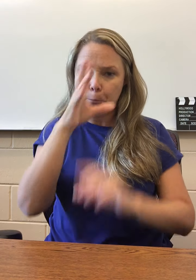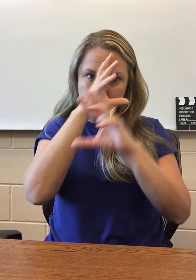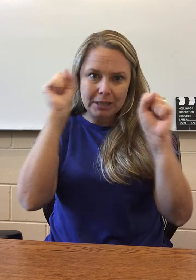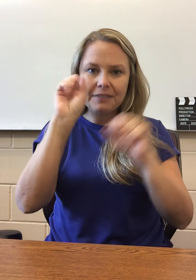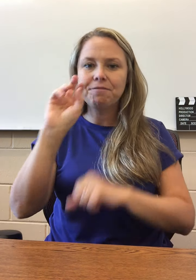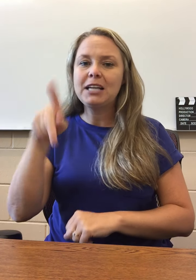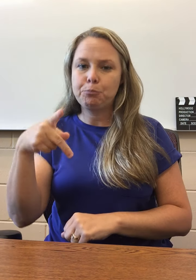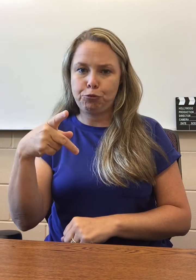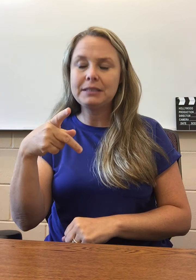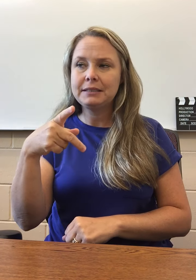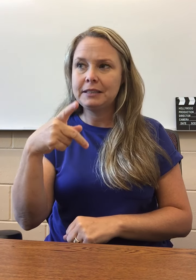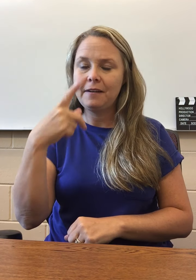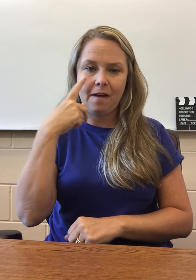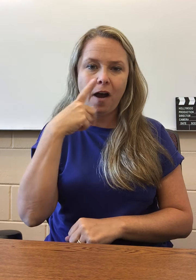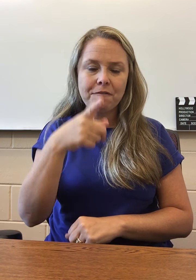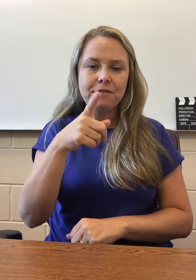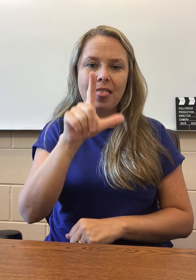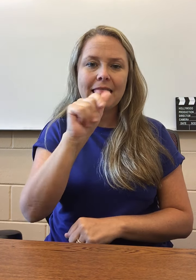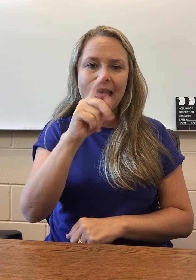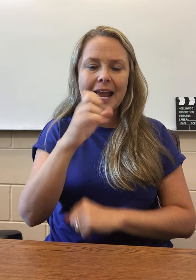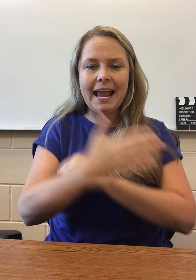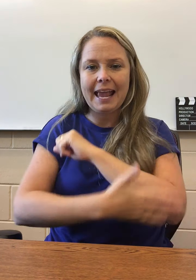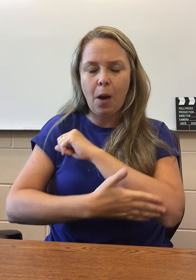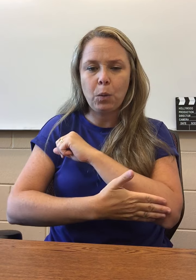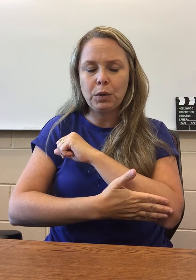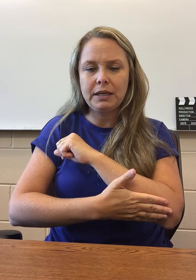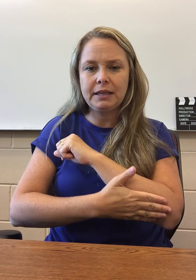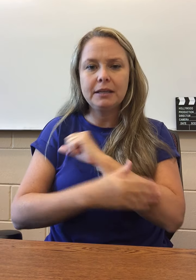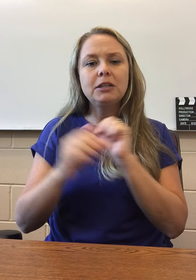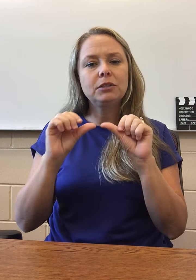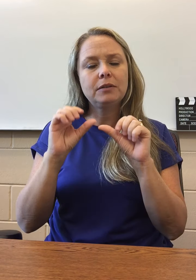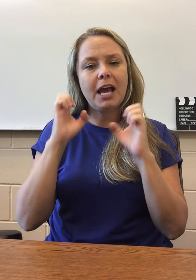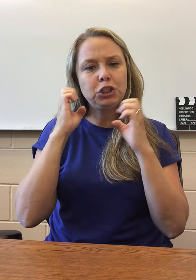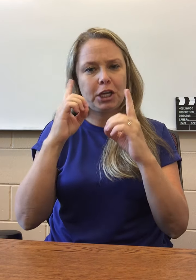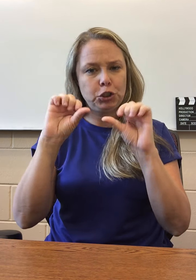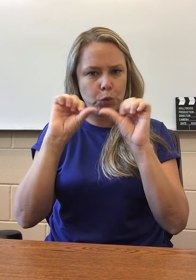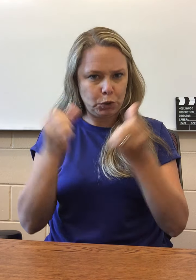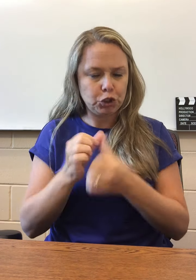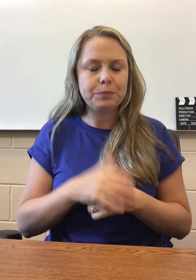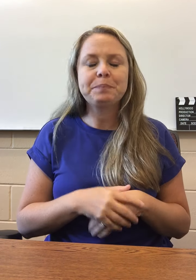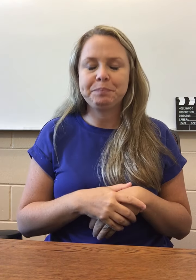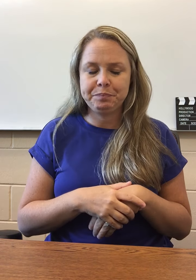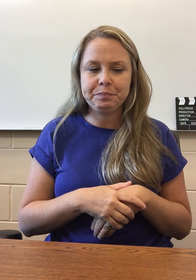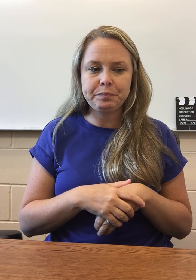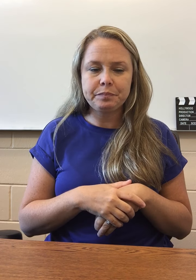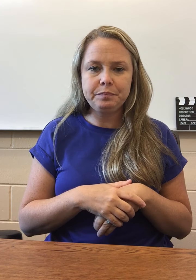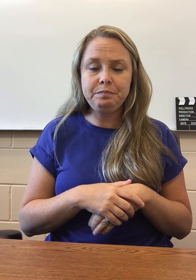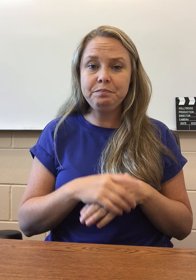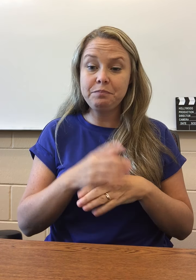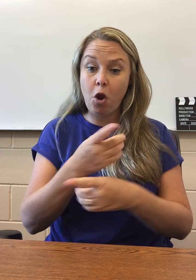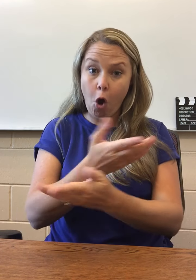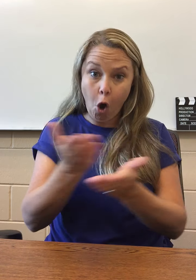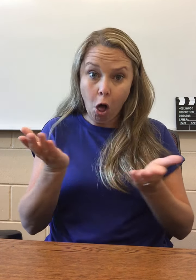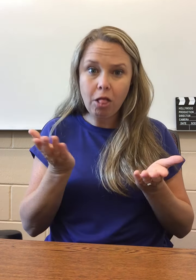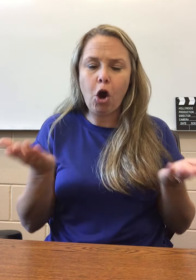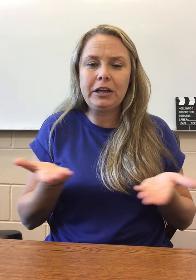respectively of the lake county education association and all of them are here to talk about house bill